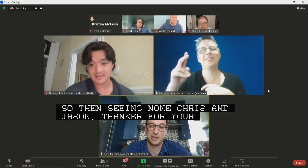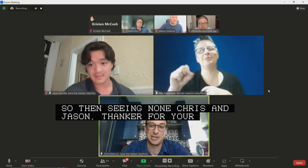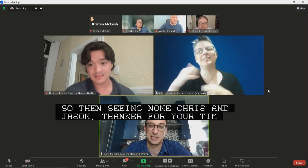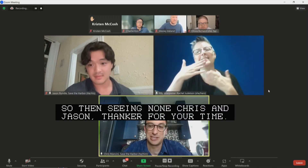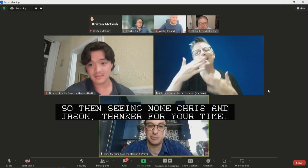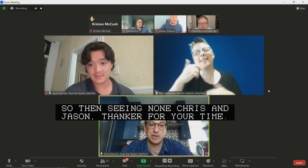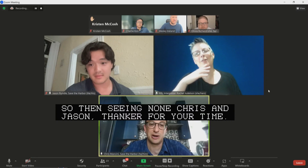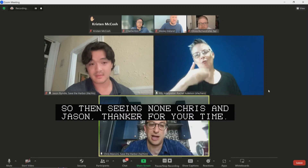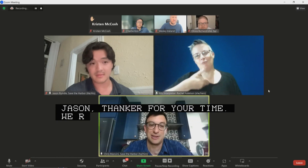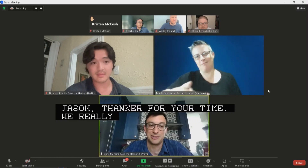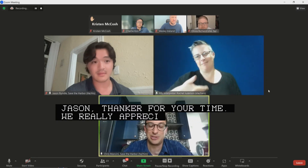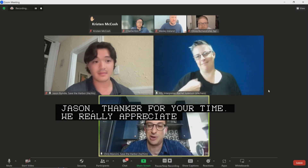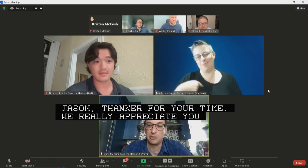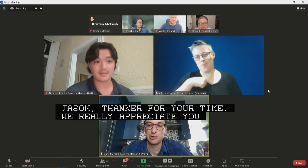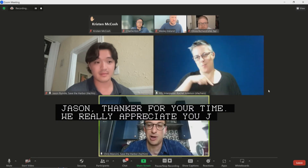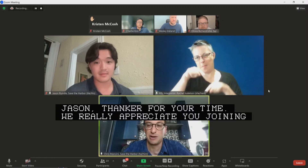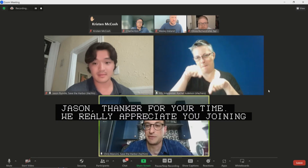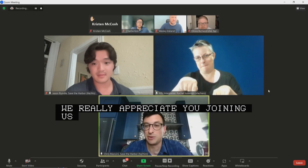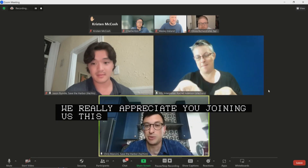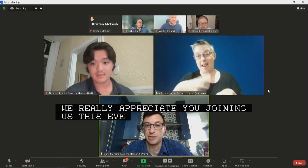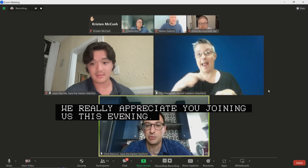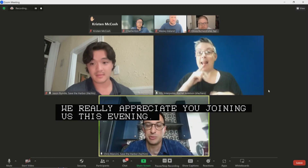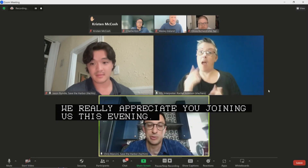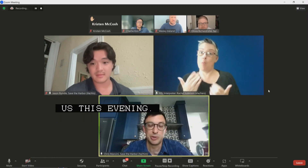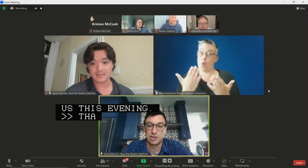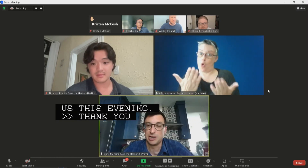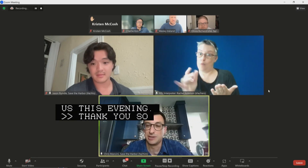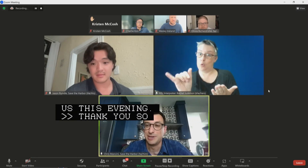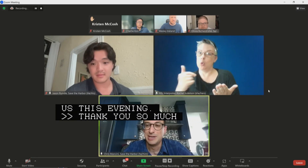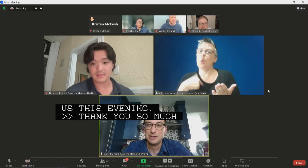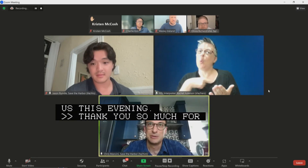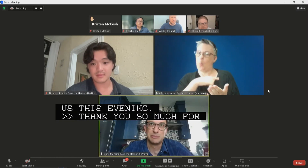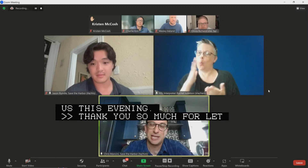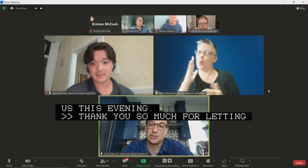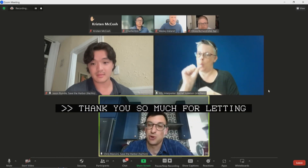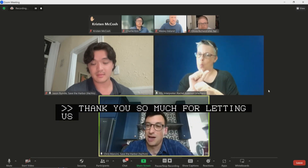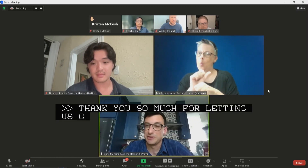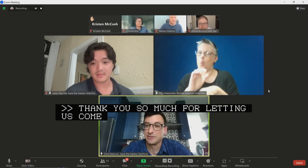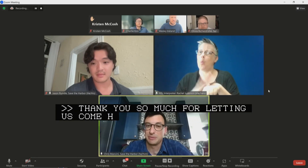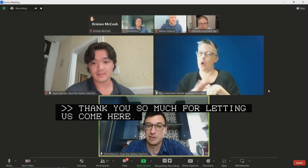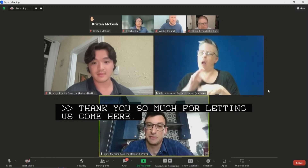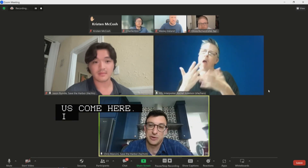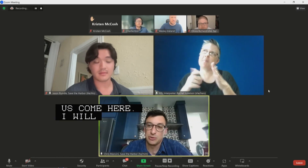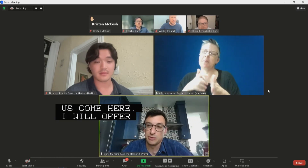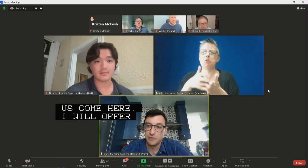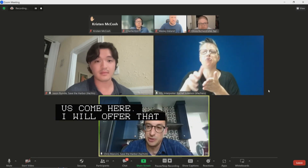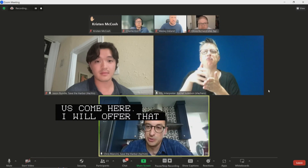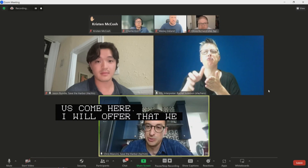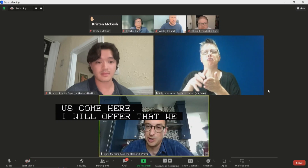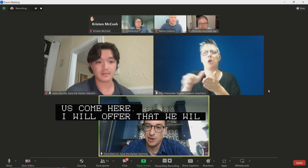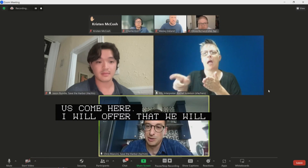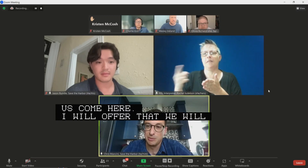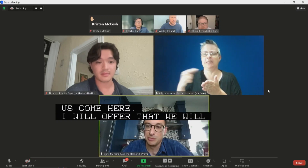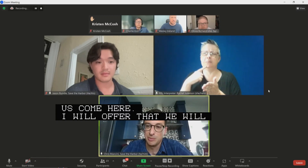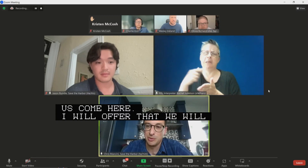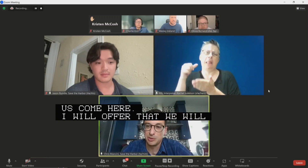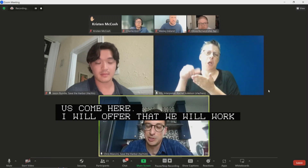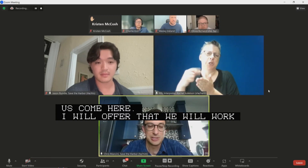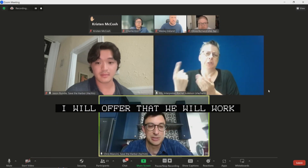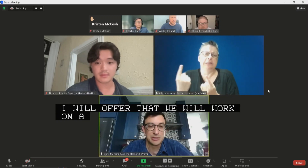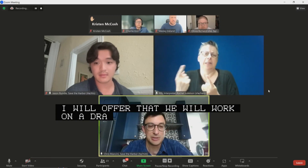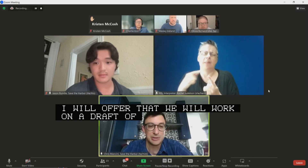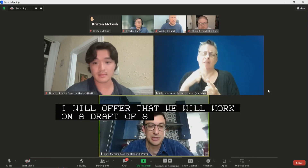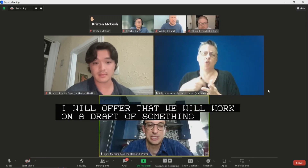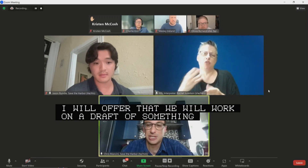much for letting us come here, and you know, I will offer that we will work on, say, a draft of something for you to review, or